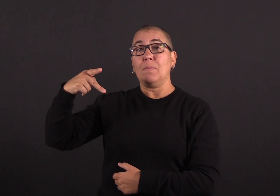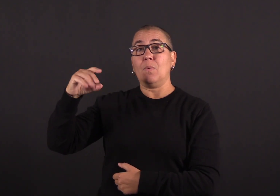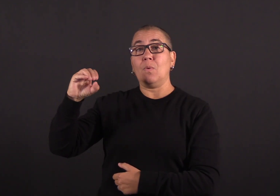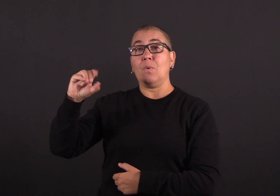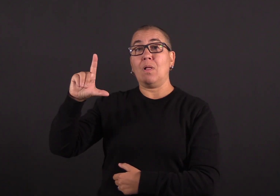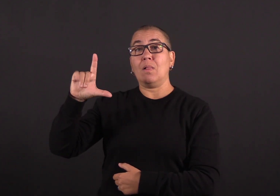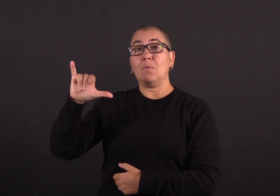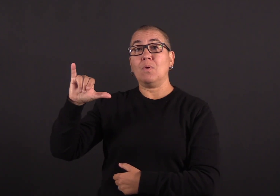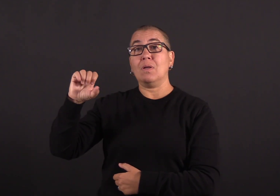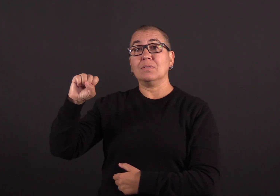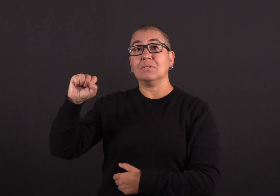Mucopolysaccharidosis